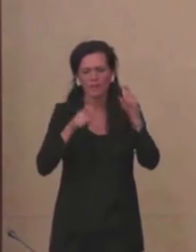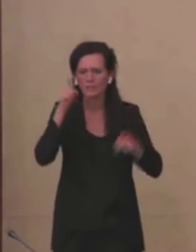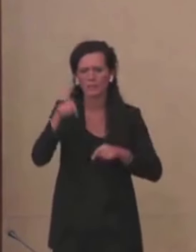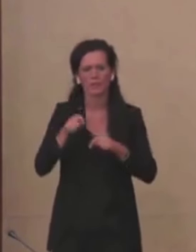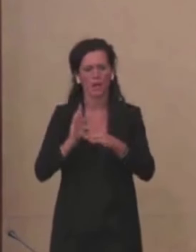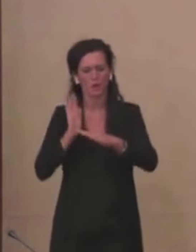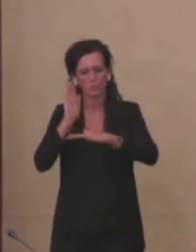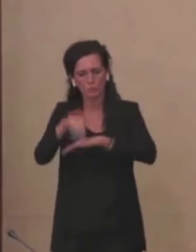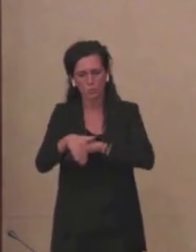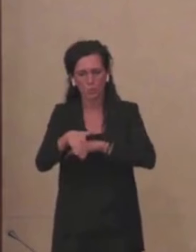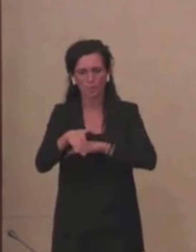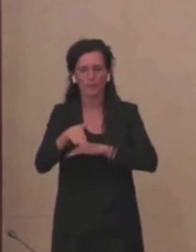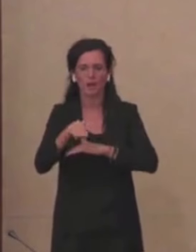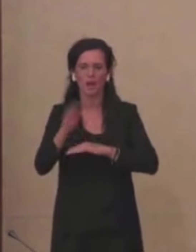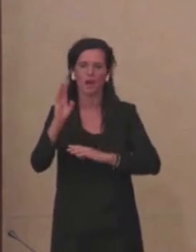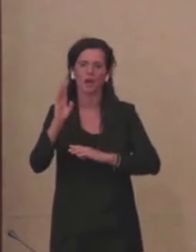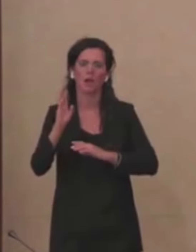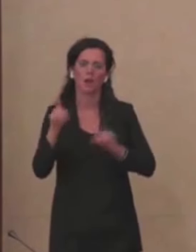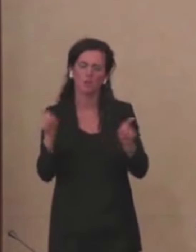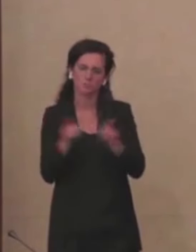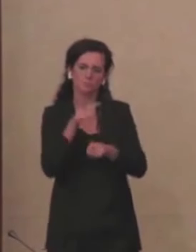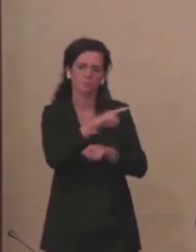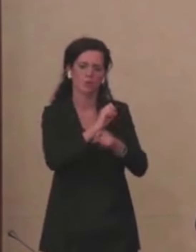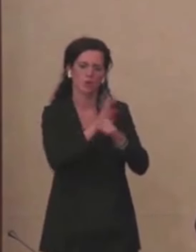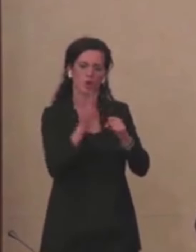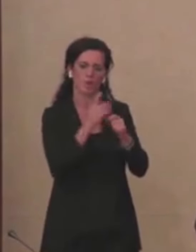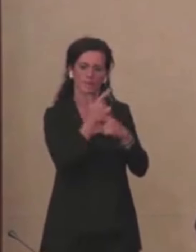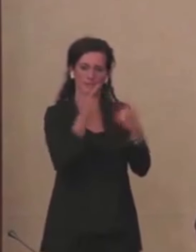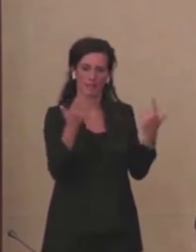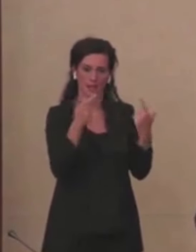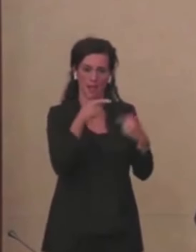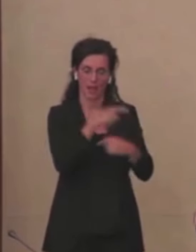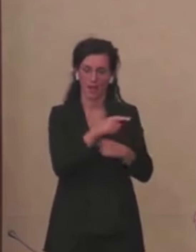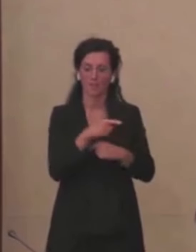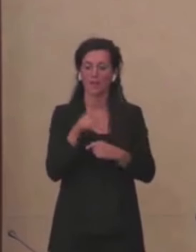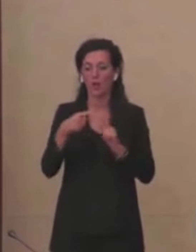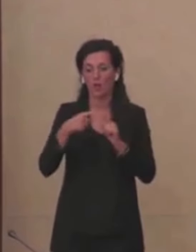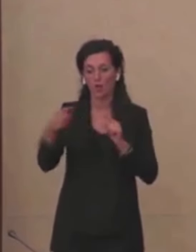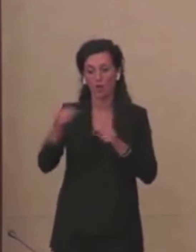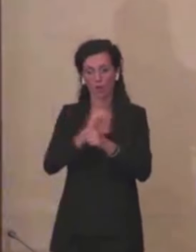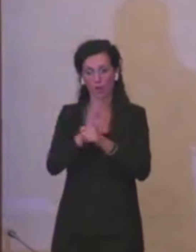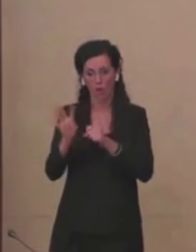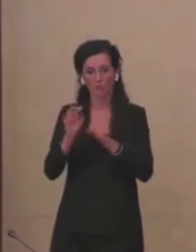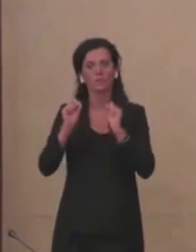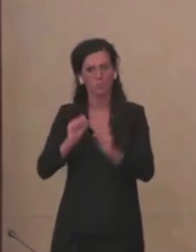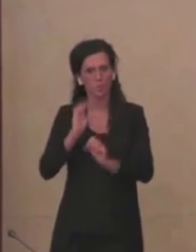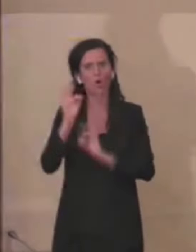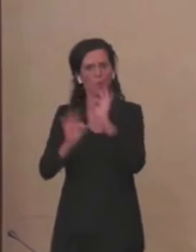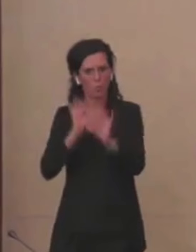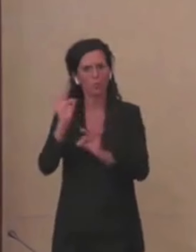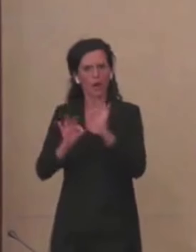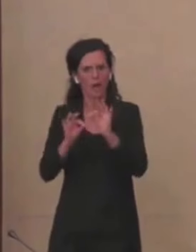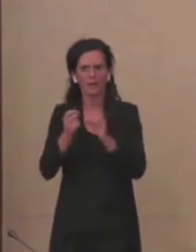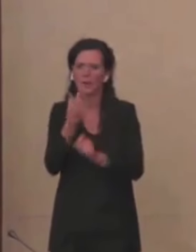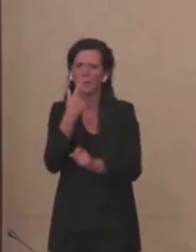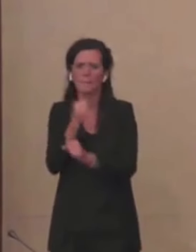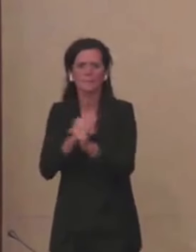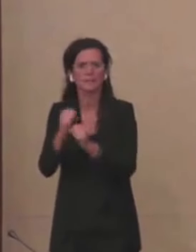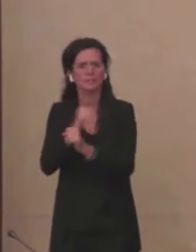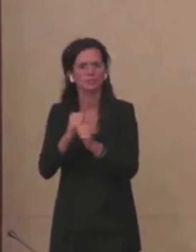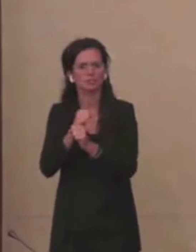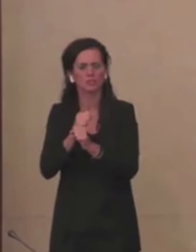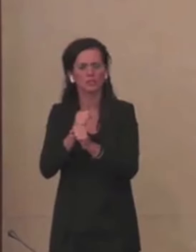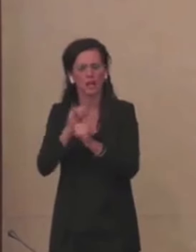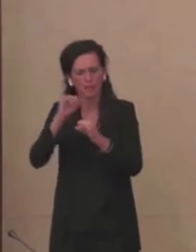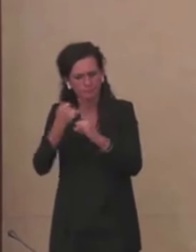came back from China, I said to myself, we need to attack COVID like we